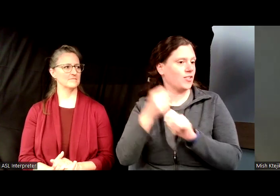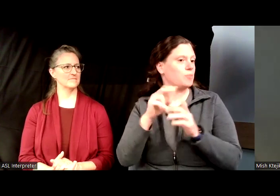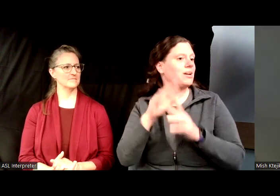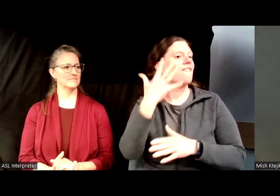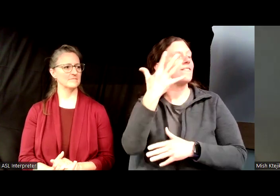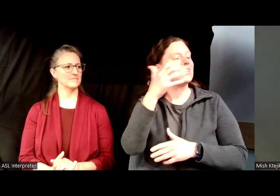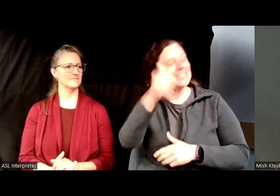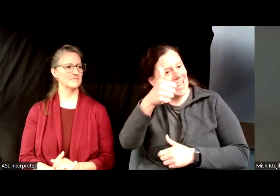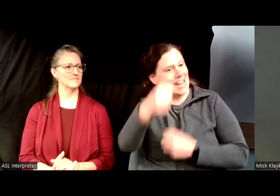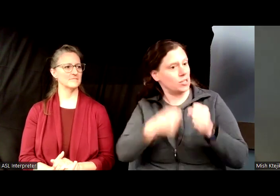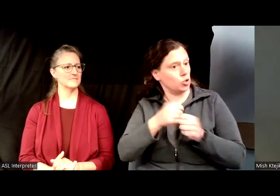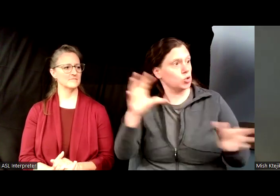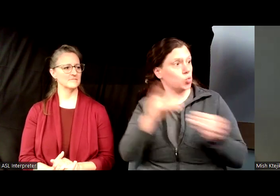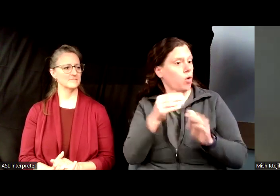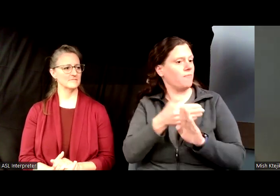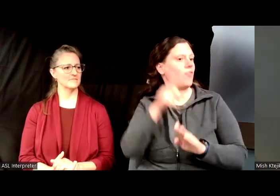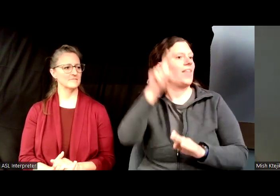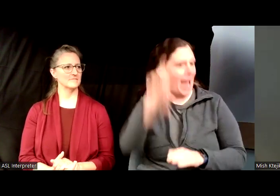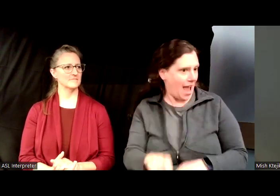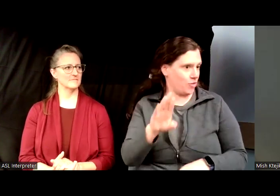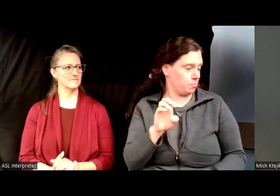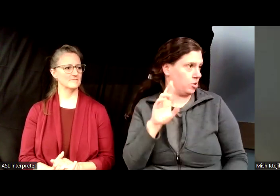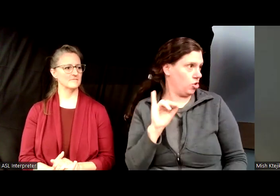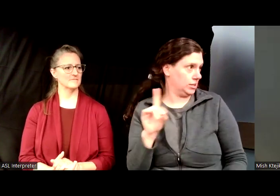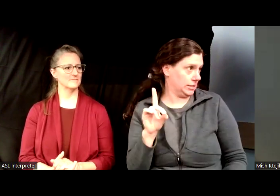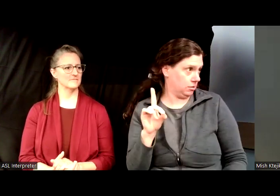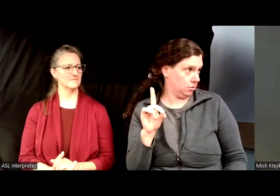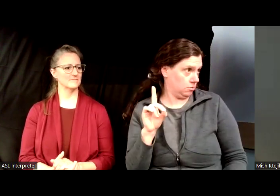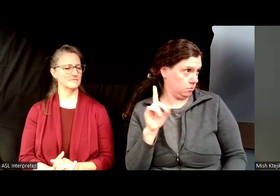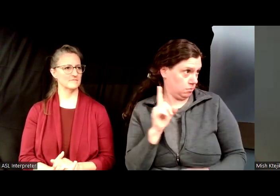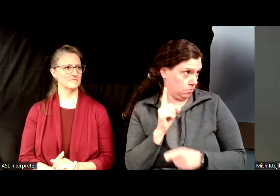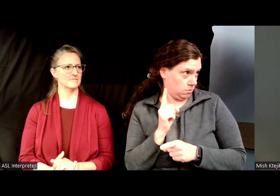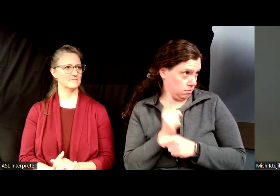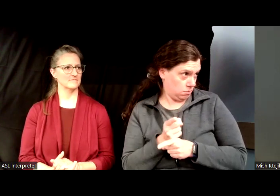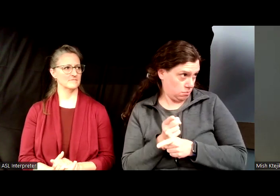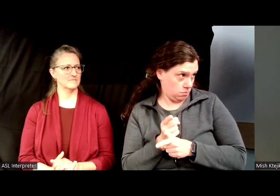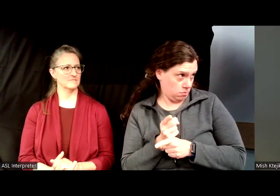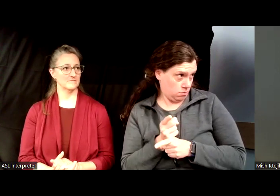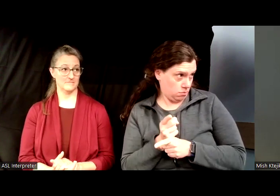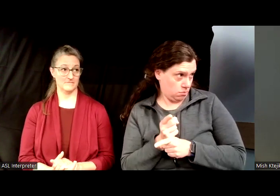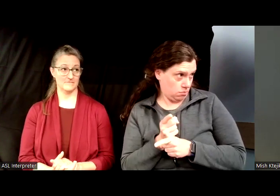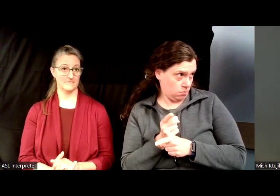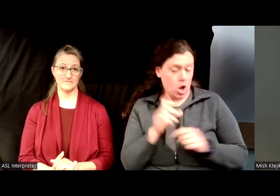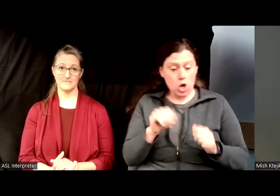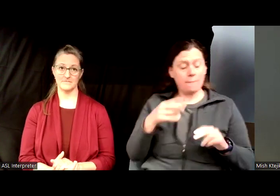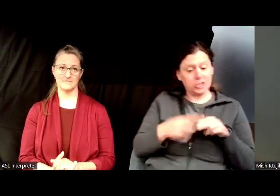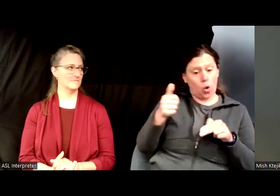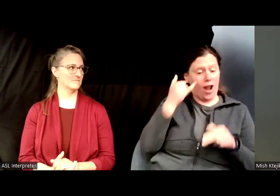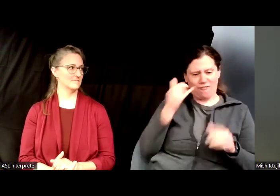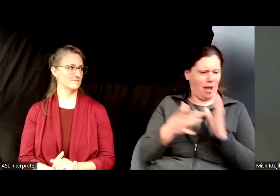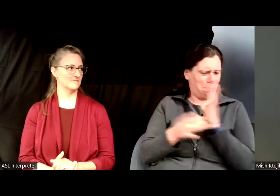for their educational license. So that means they have 10 years before they have to be RID certified. Am I understanding that